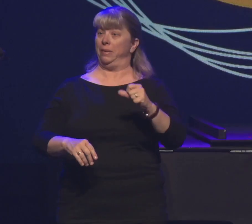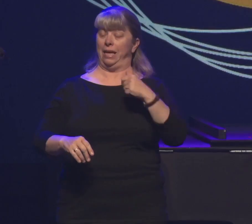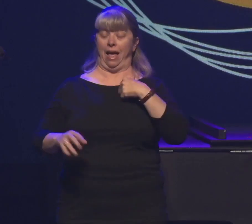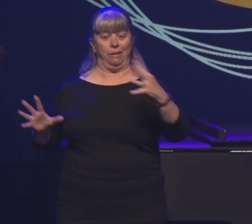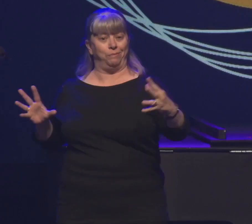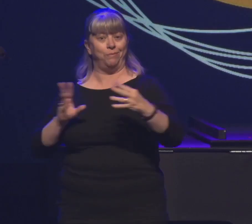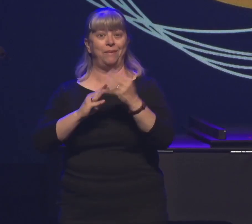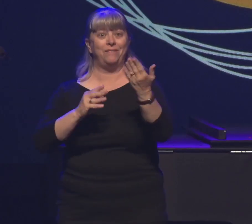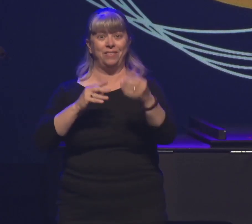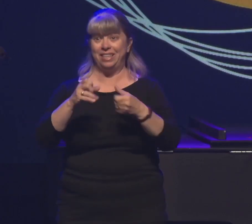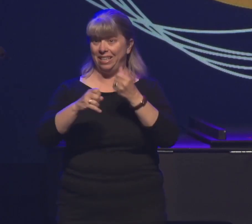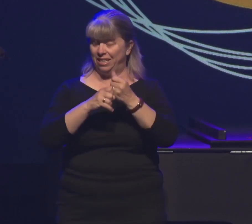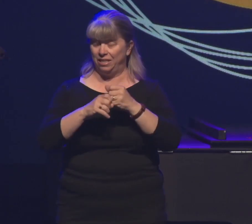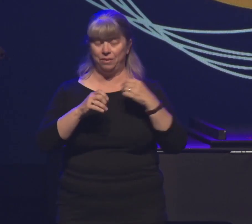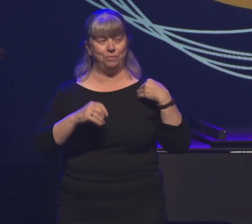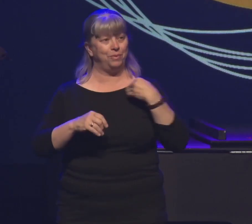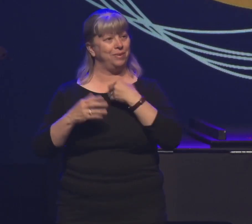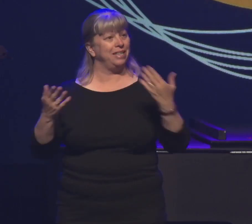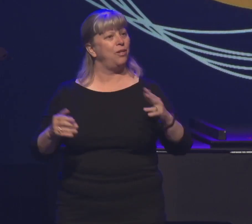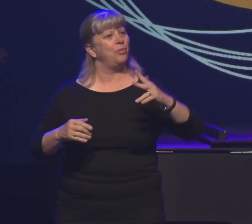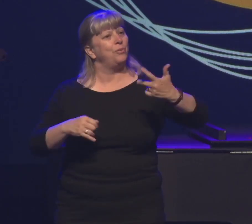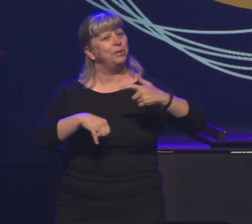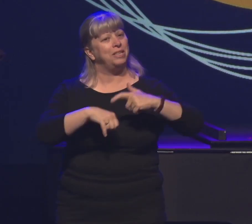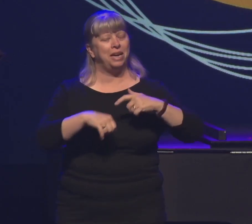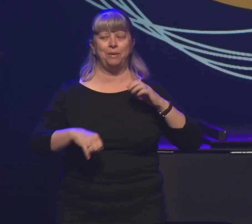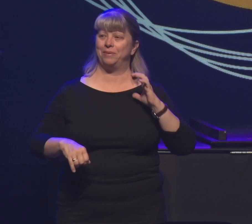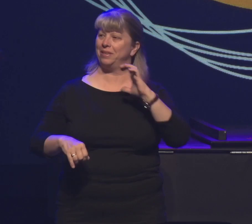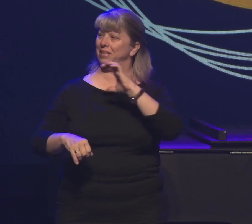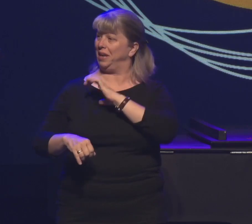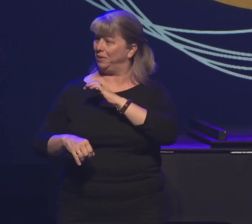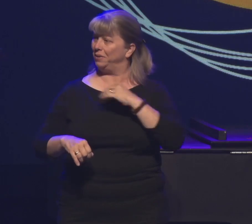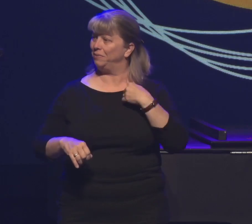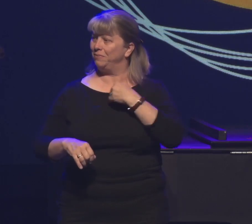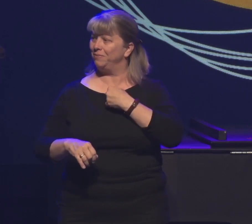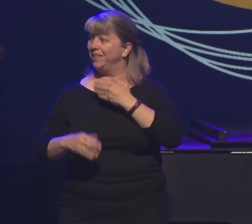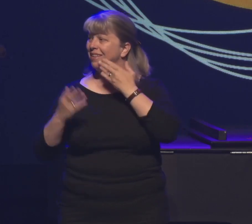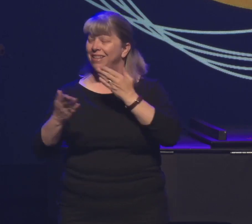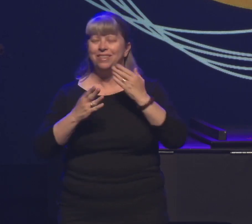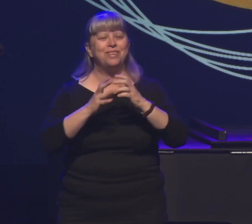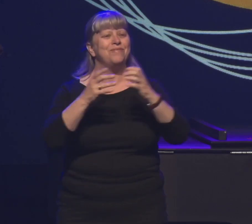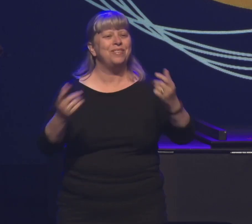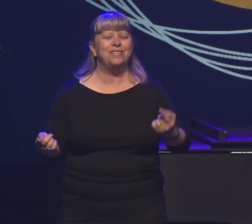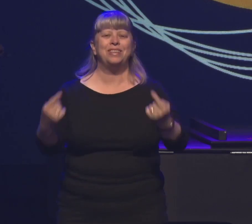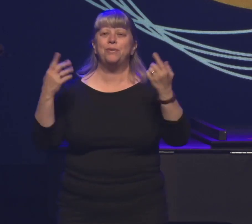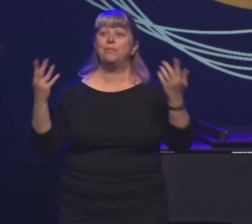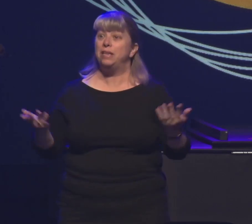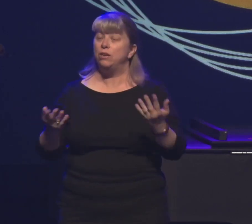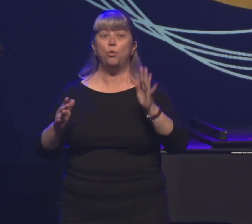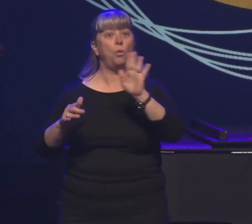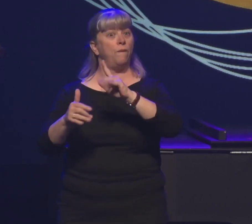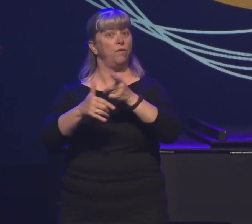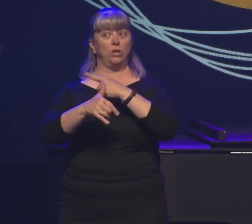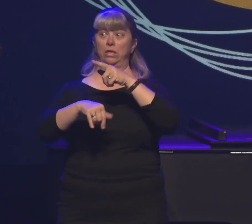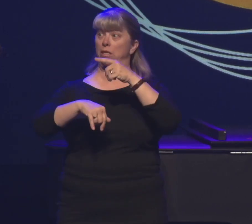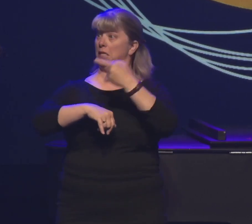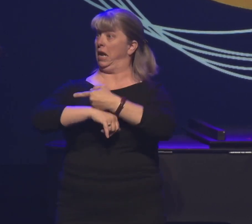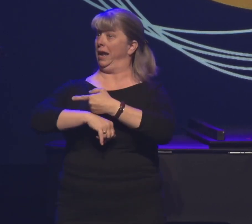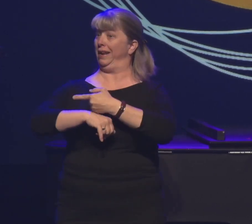here, and I also am in my third term on the council. Thank you so much for being here. If this is your first